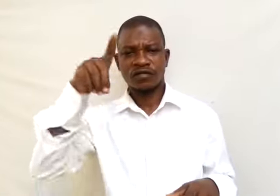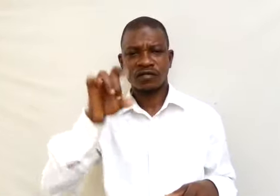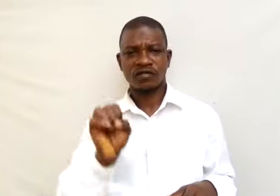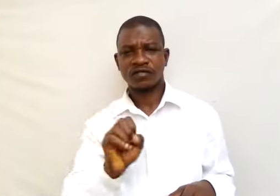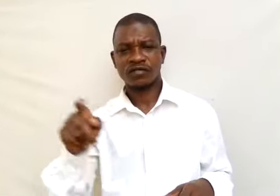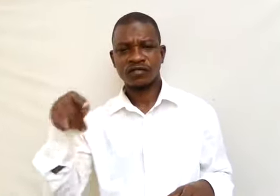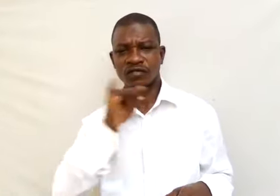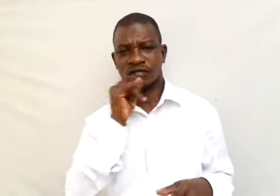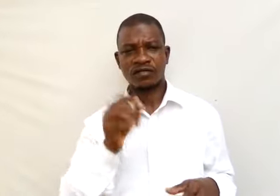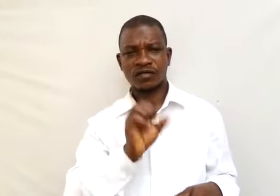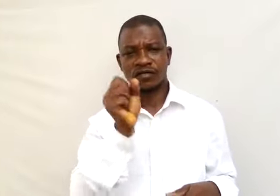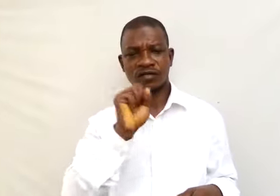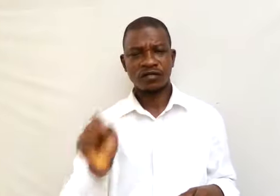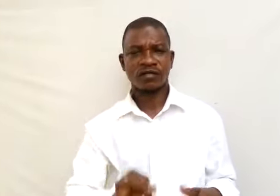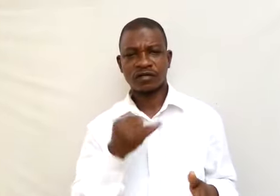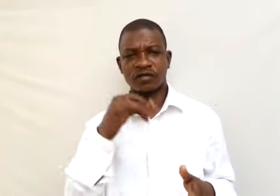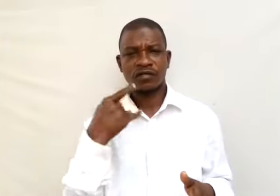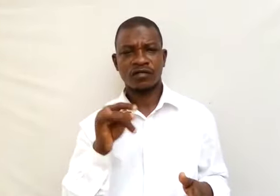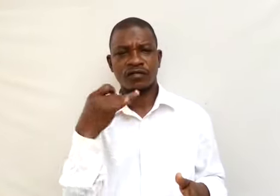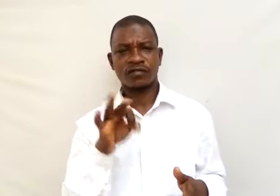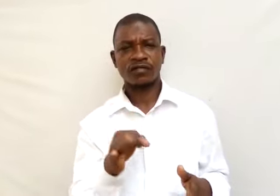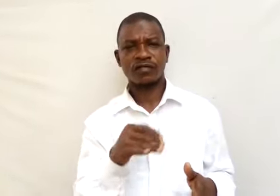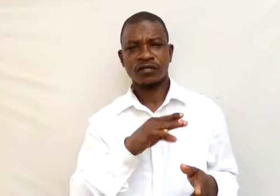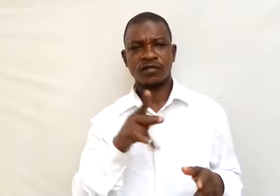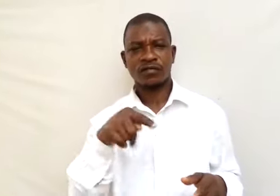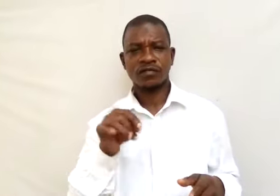the season of the particular period